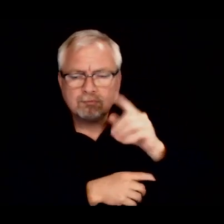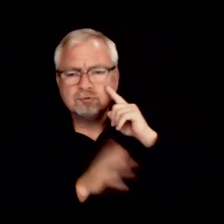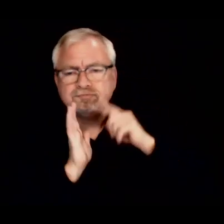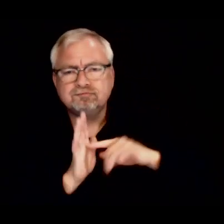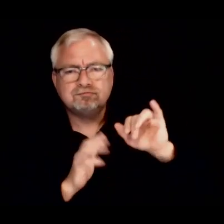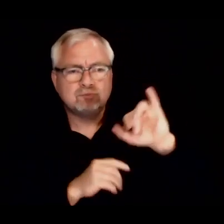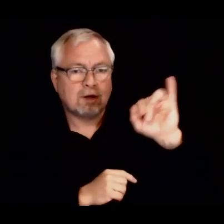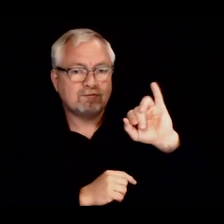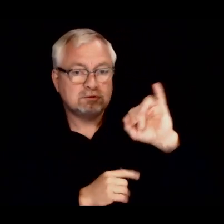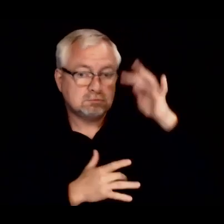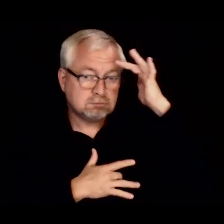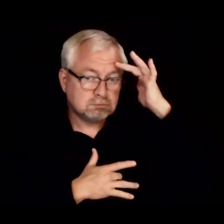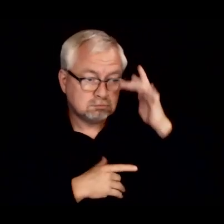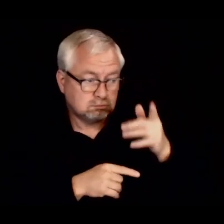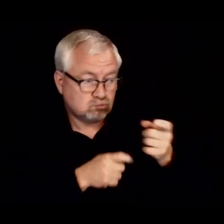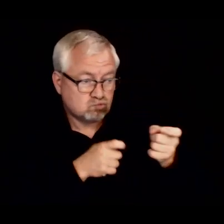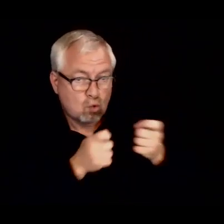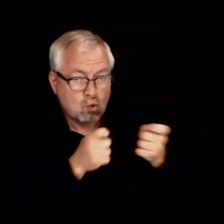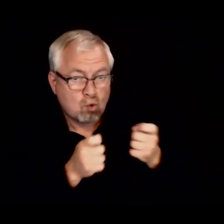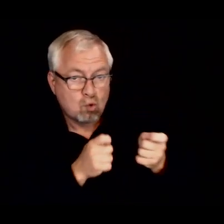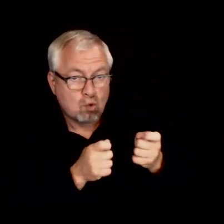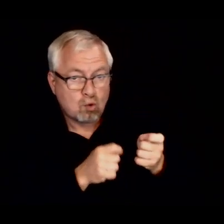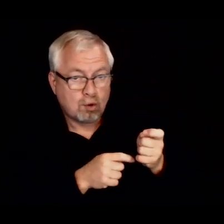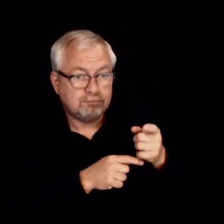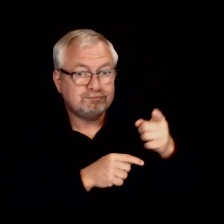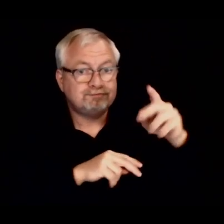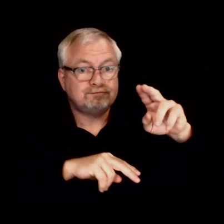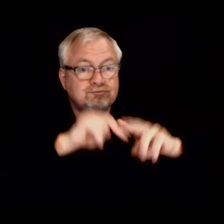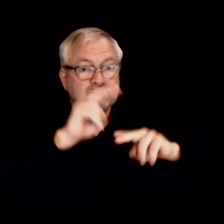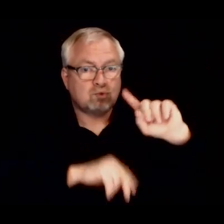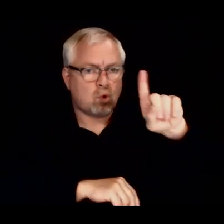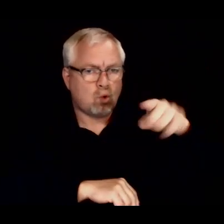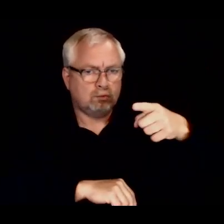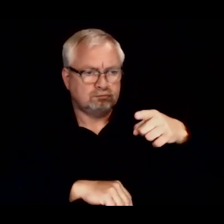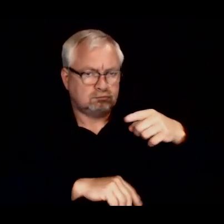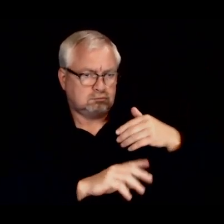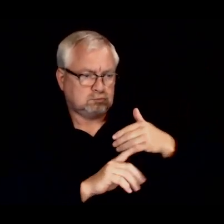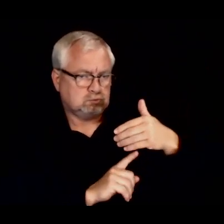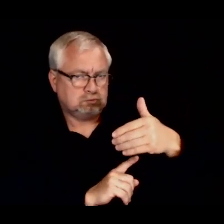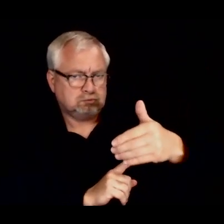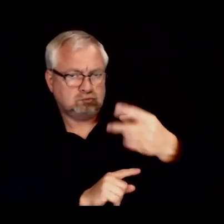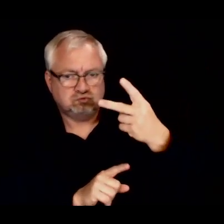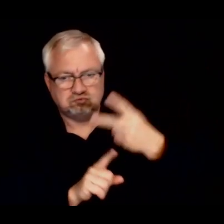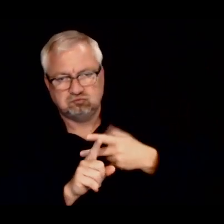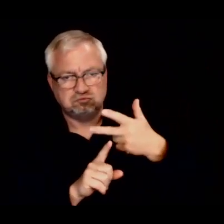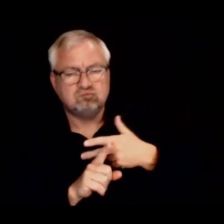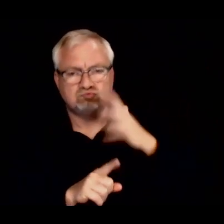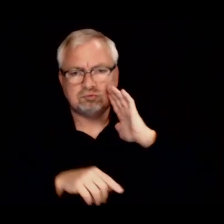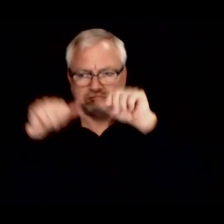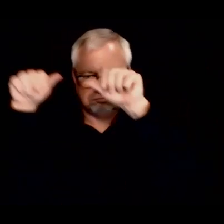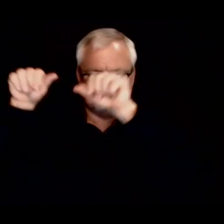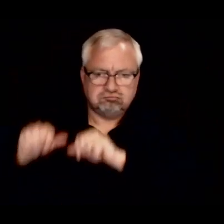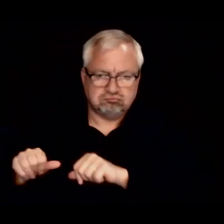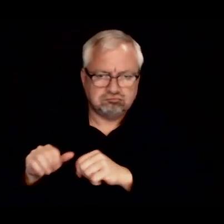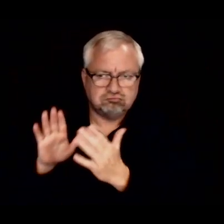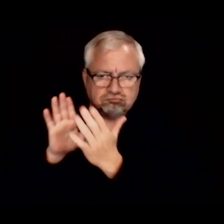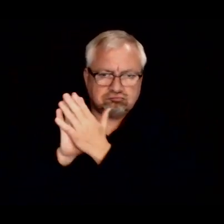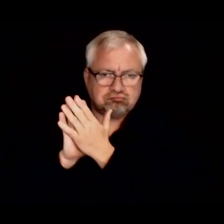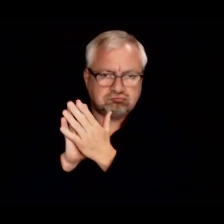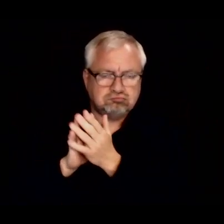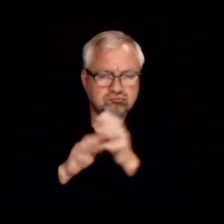control in those facilities over the last couple of months. So we went ahead and posted that. Those were additional surveys that we had done for nursing